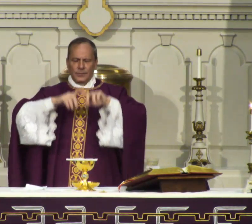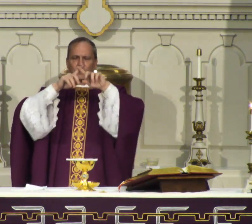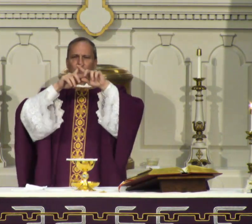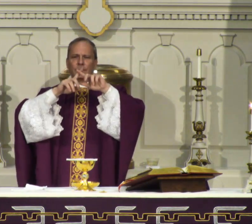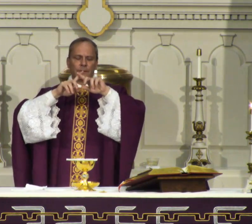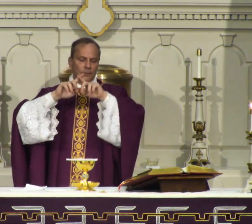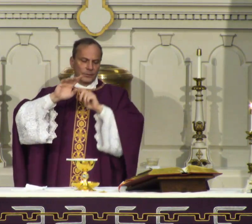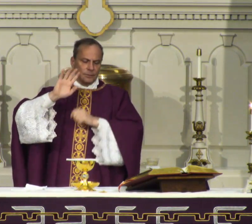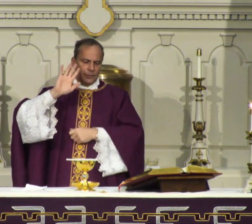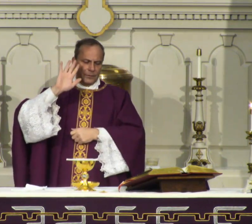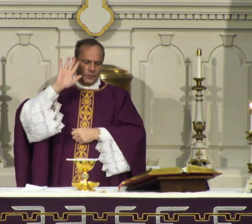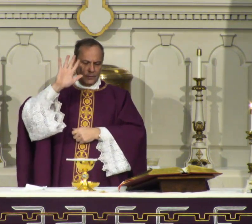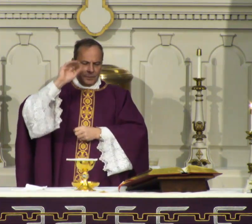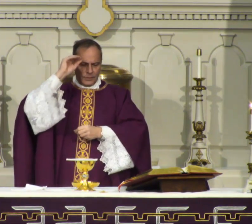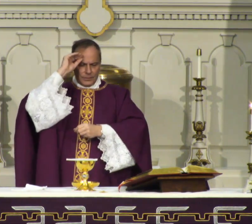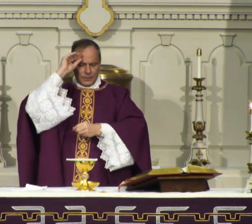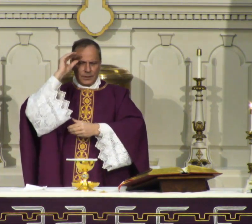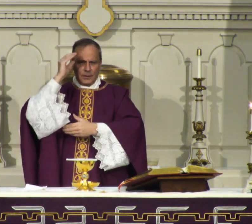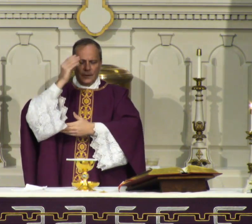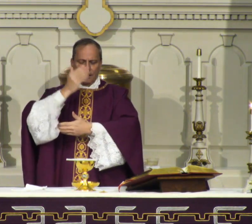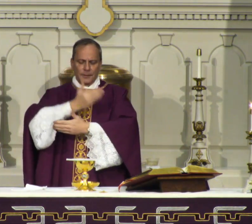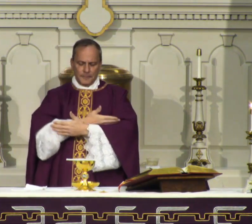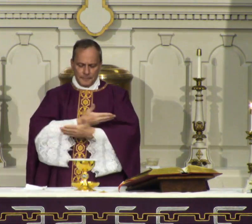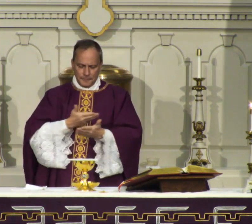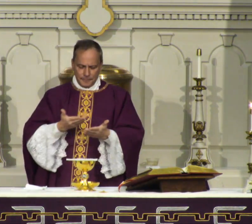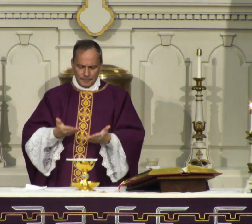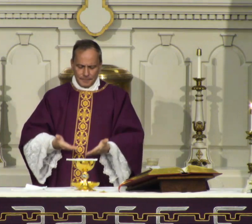you through your Son,